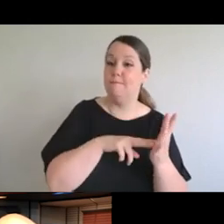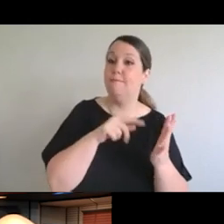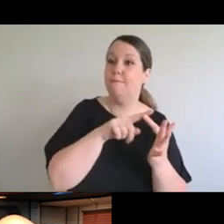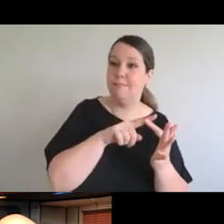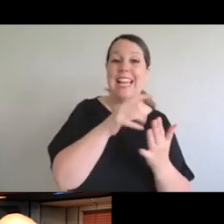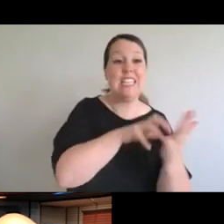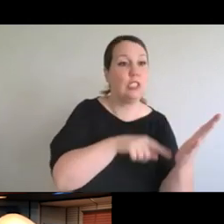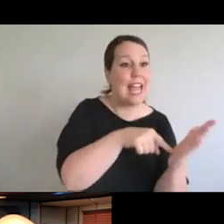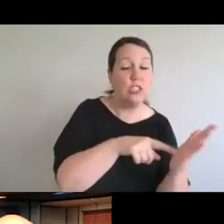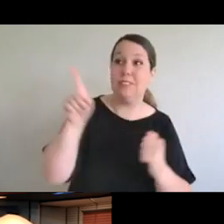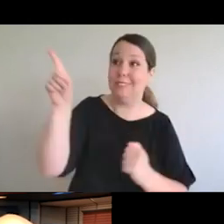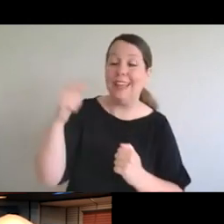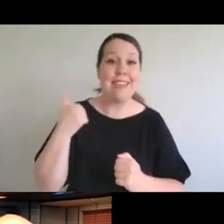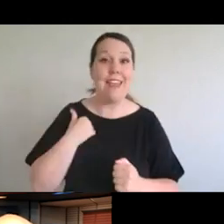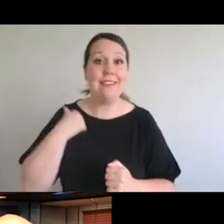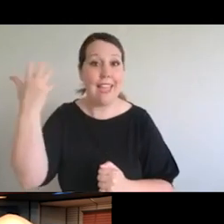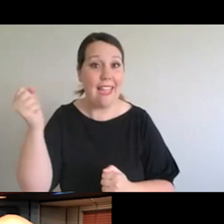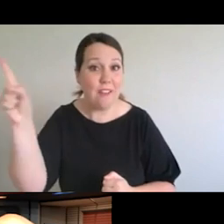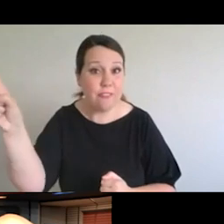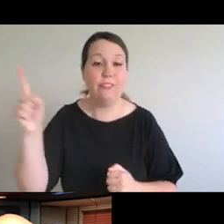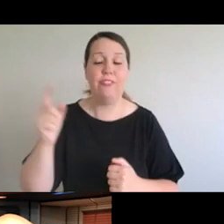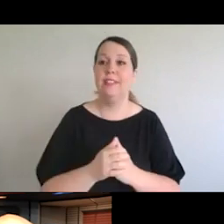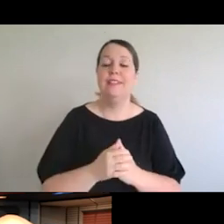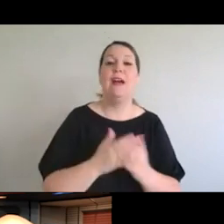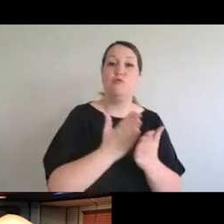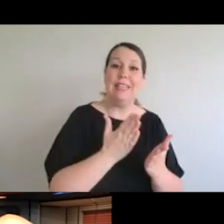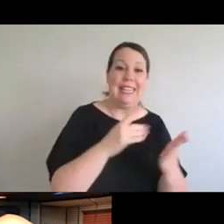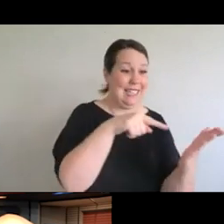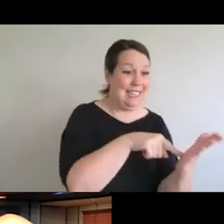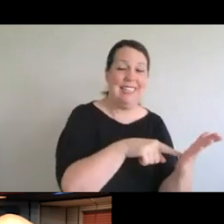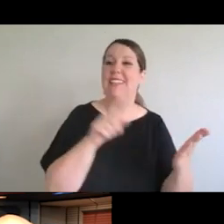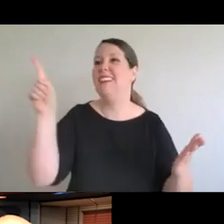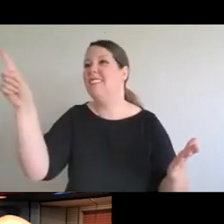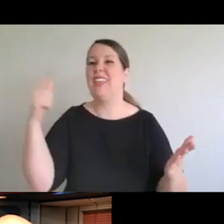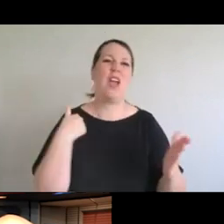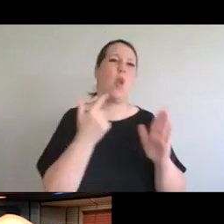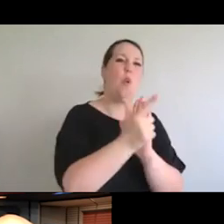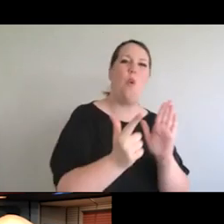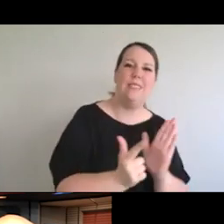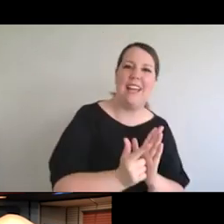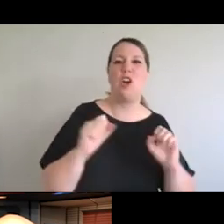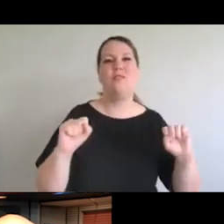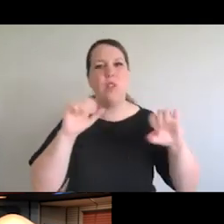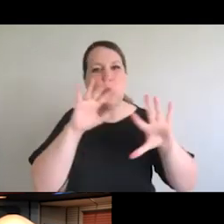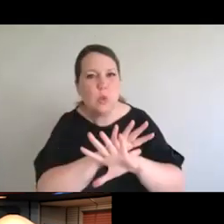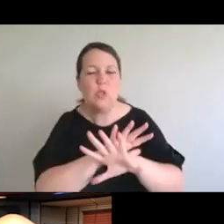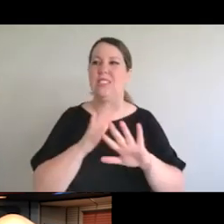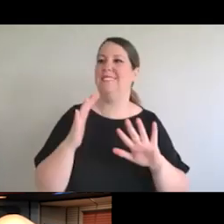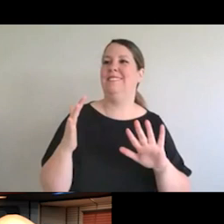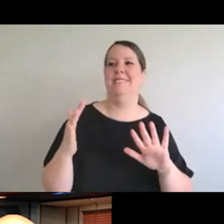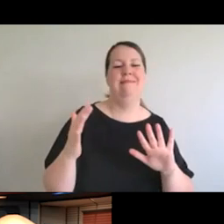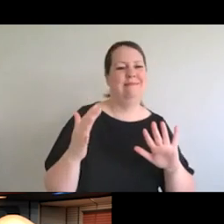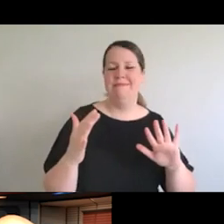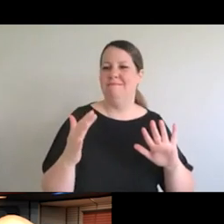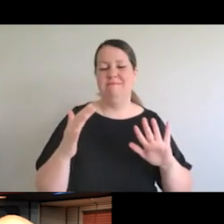point out supposed problems with those laws. They don't really do much. They cause confusion. Well, for one thing,